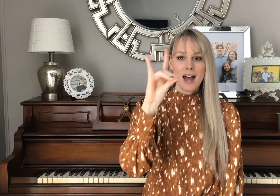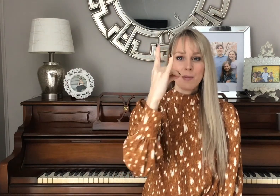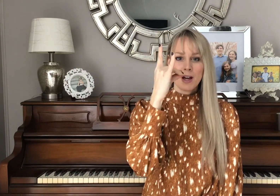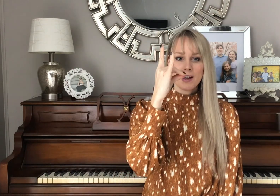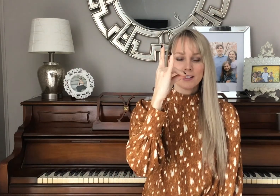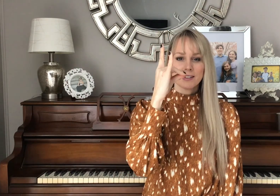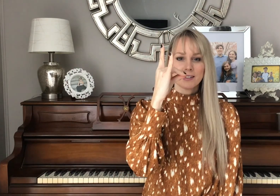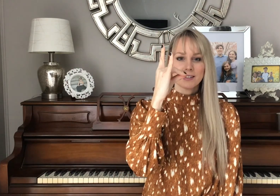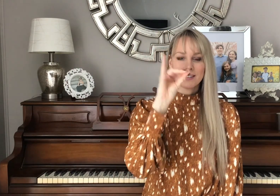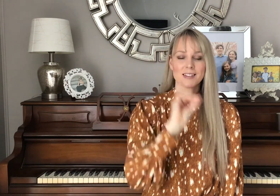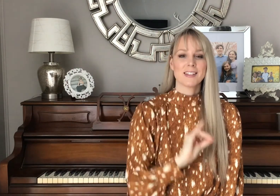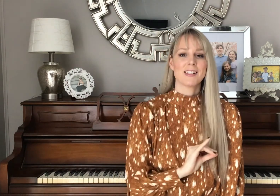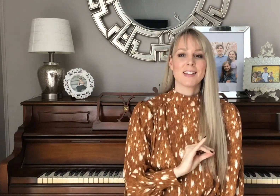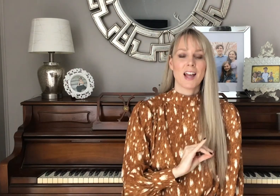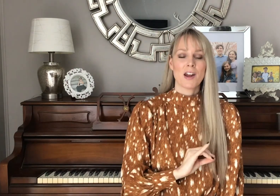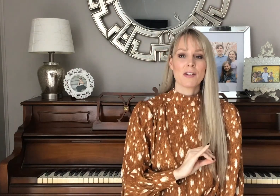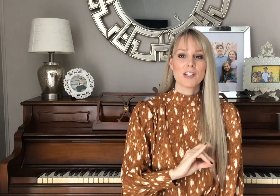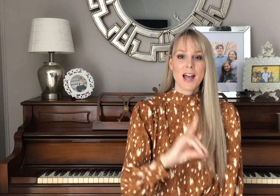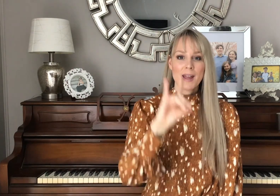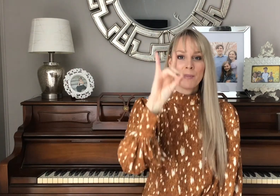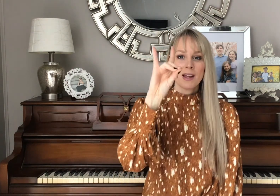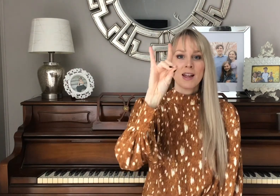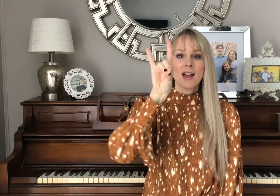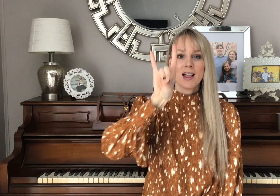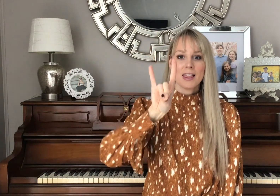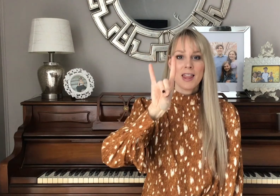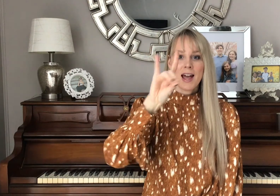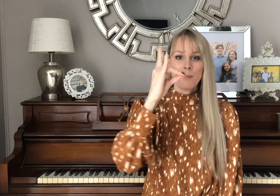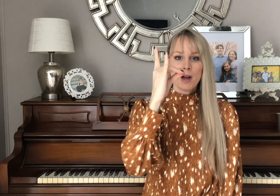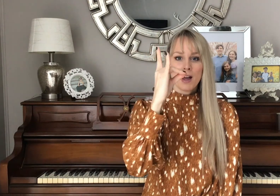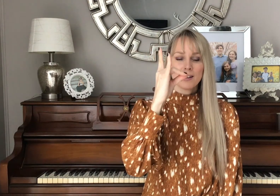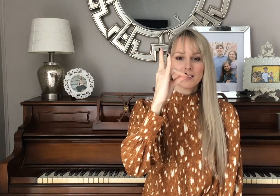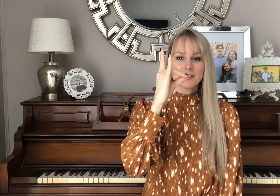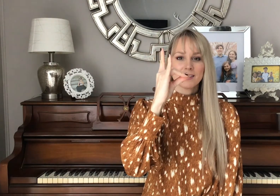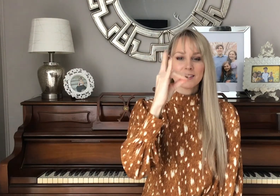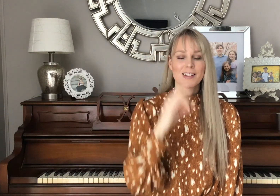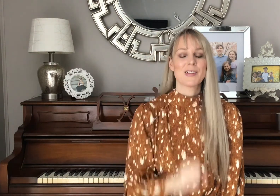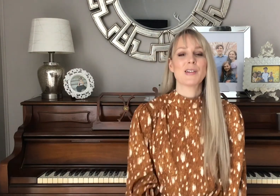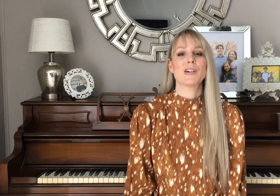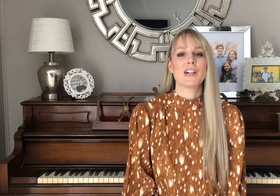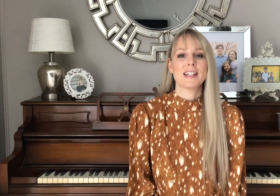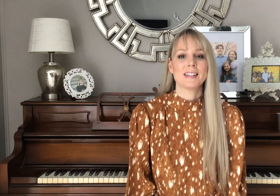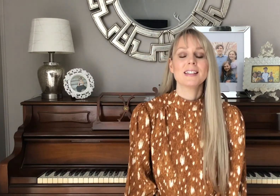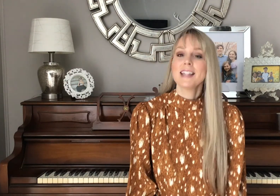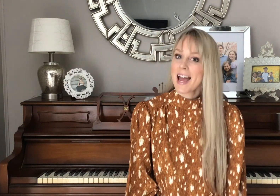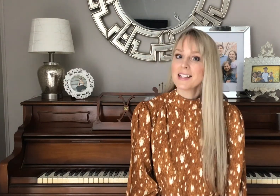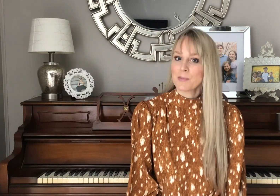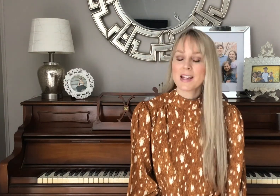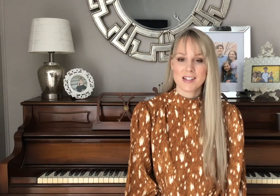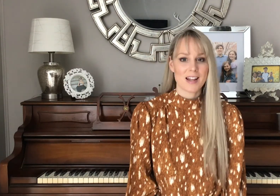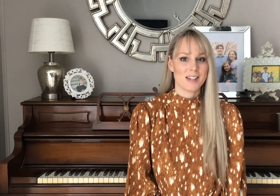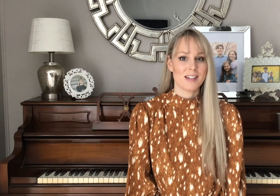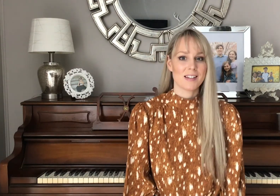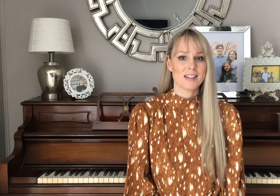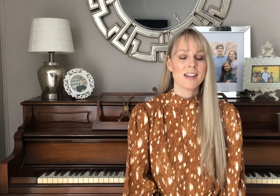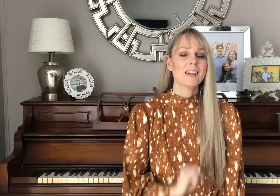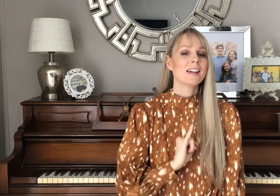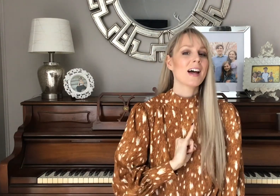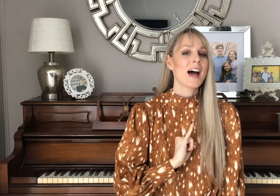llama. Another time, llama. Good. Let's make a sentence.